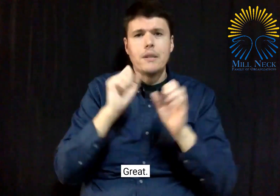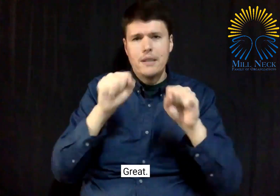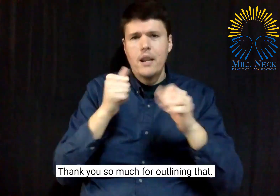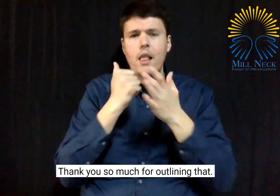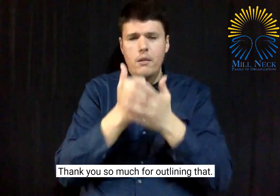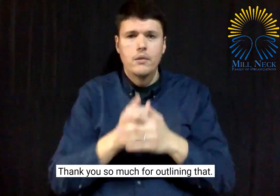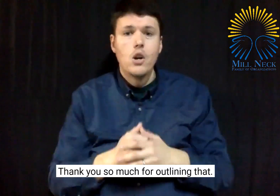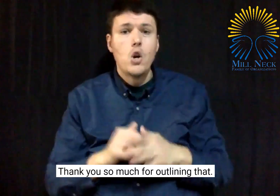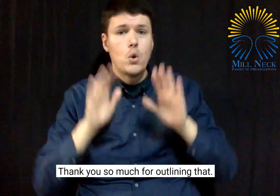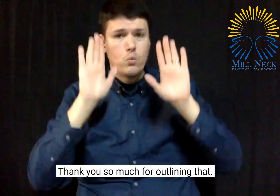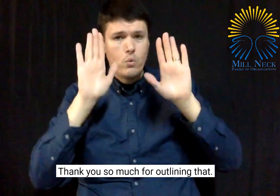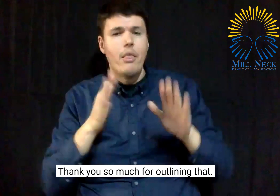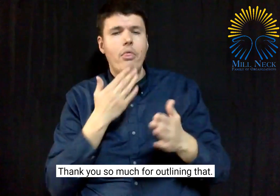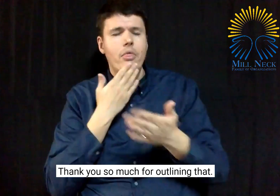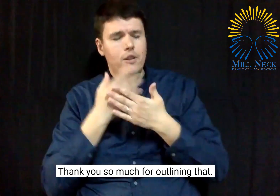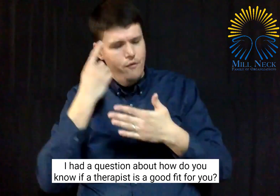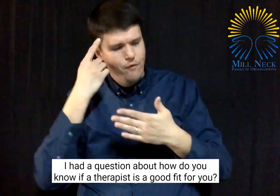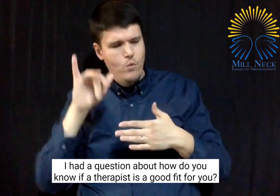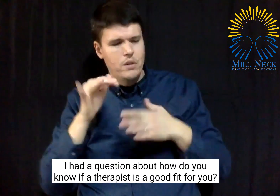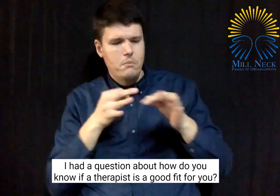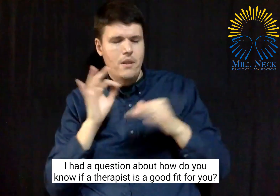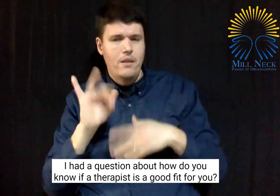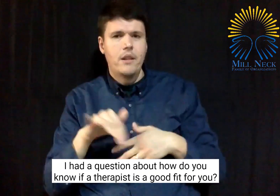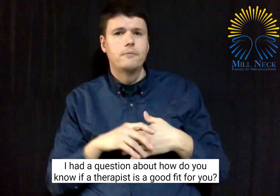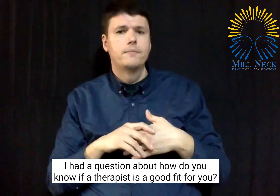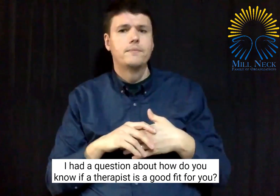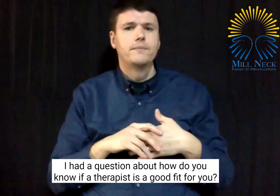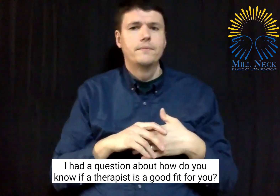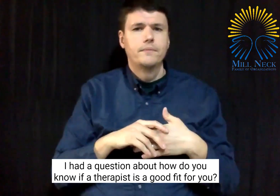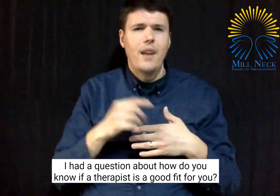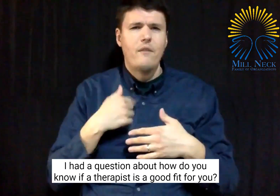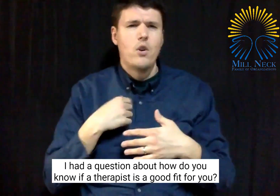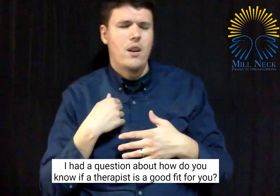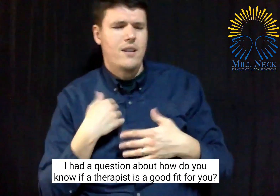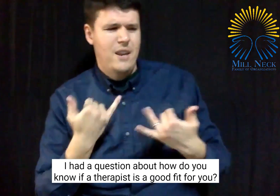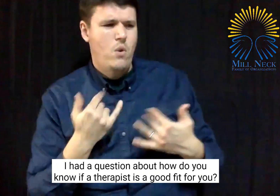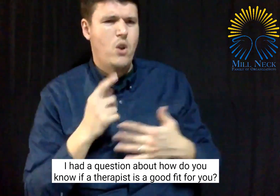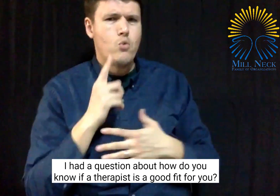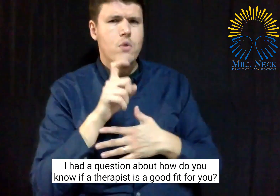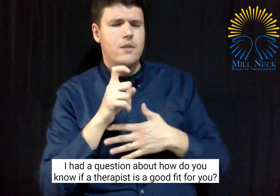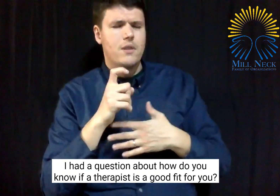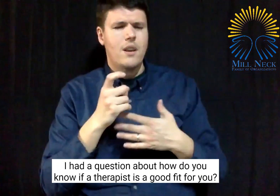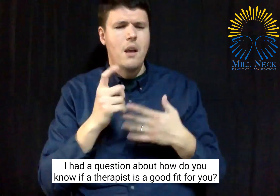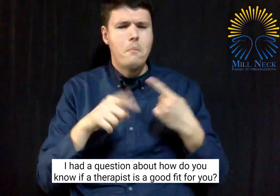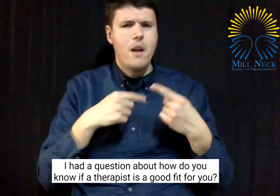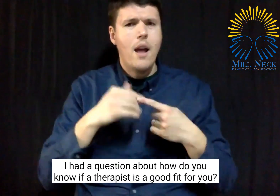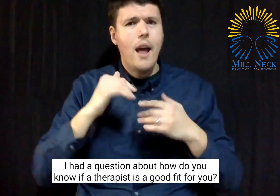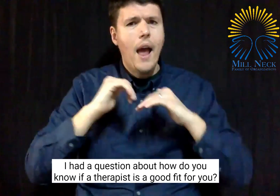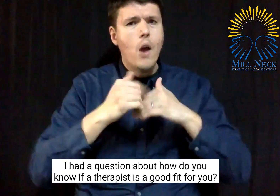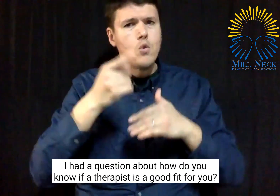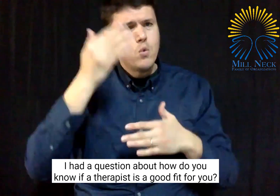Great, thank you so much for outlining that. I had a question about, how do you know if a therapist is a good fit for